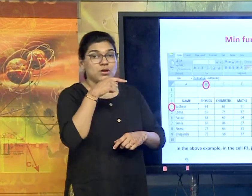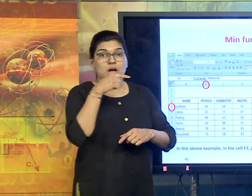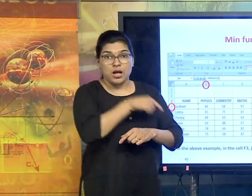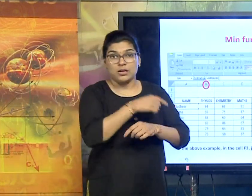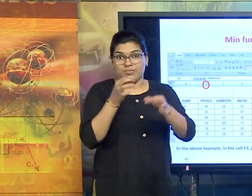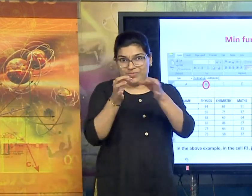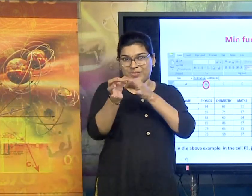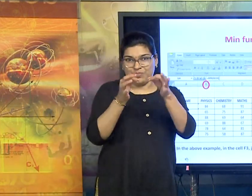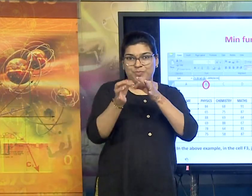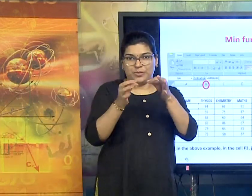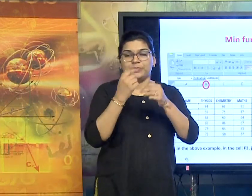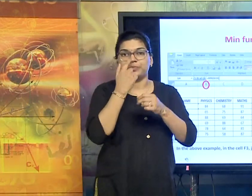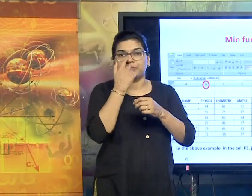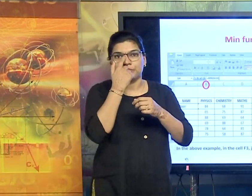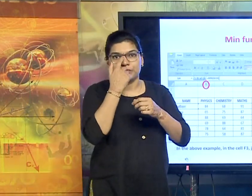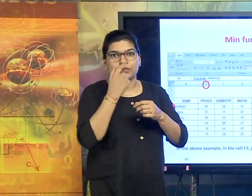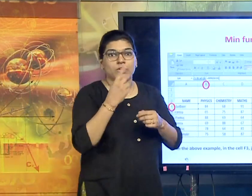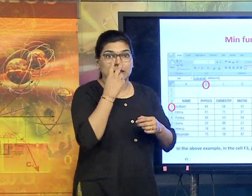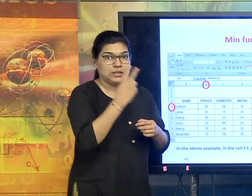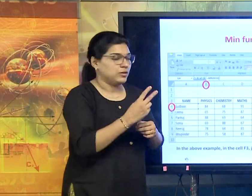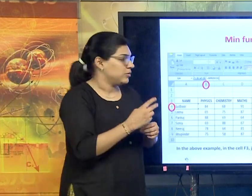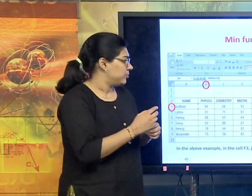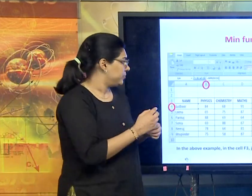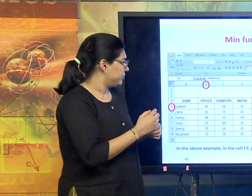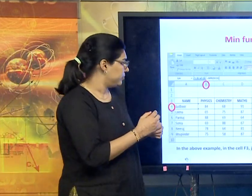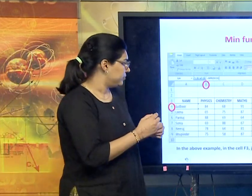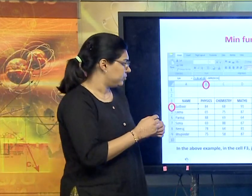or less than a given number.